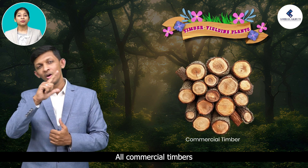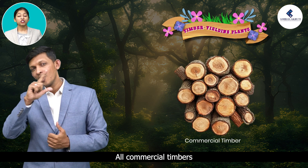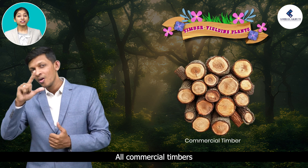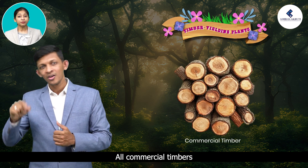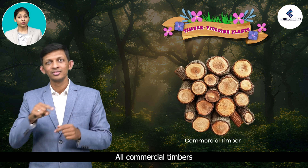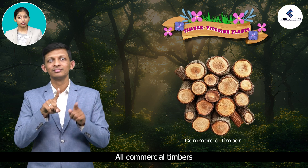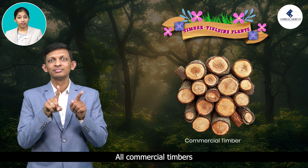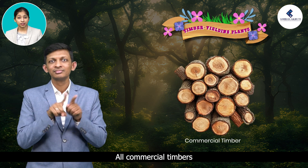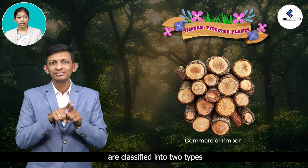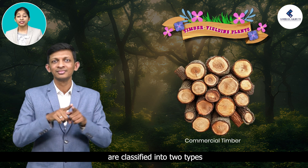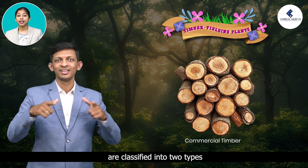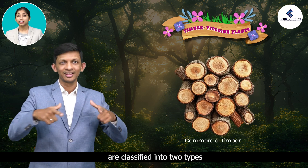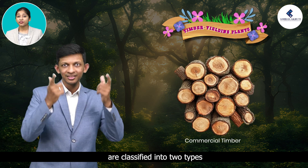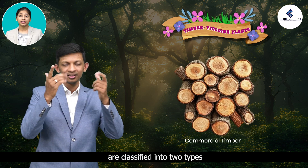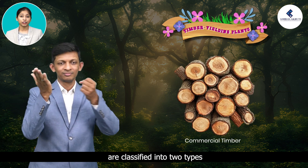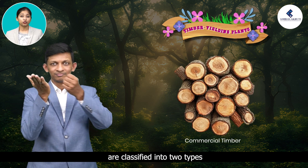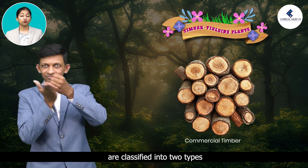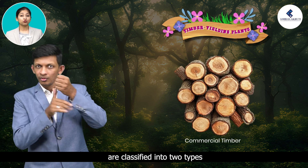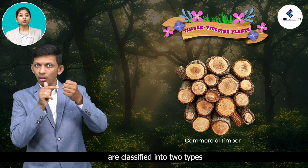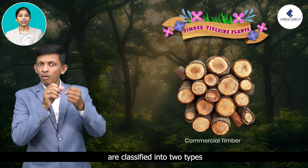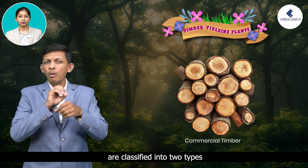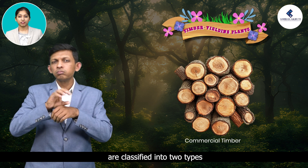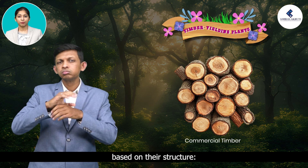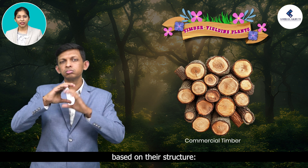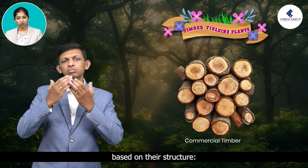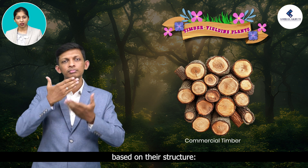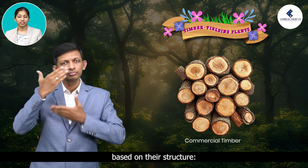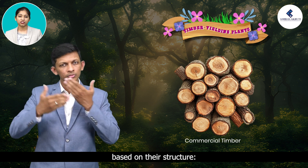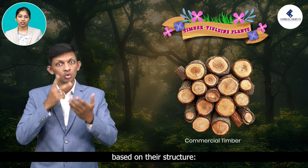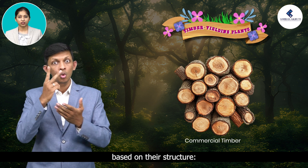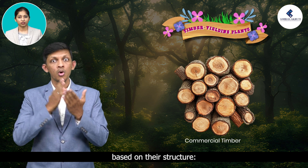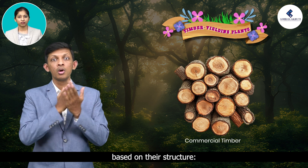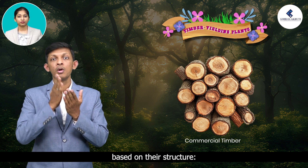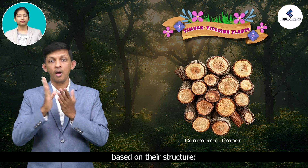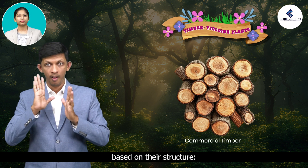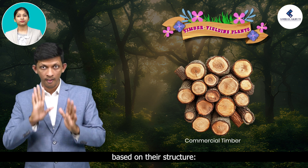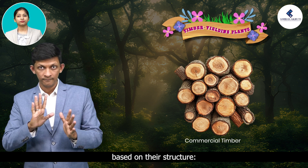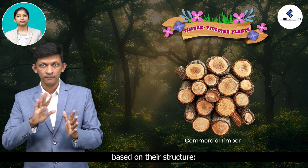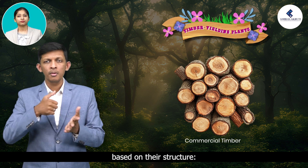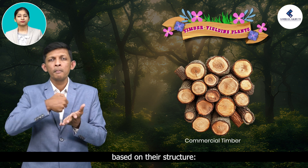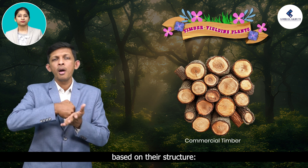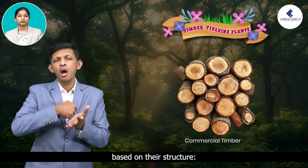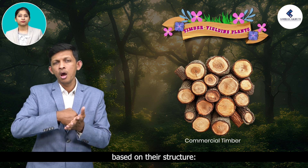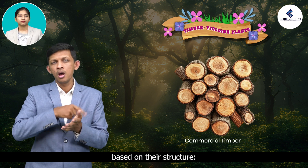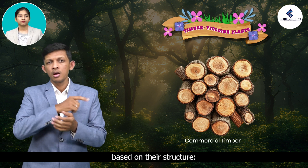All commercial timbers are classified into two types based on their structure.